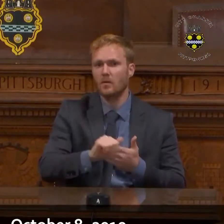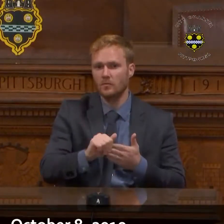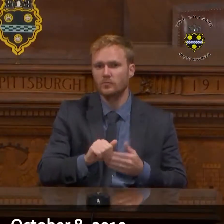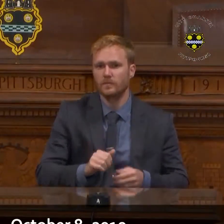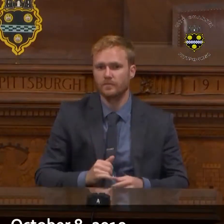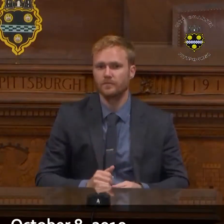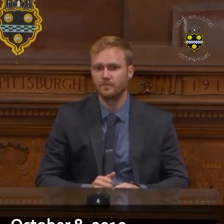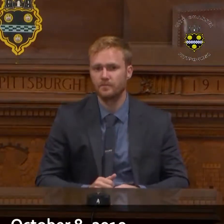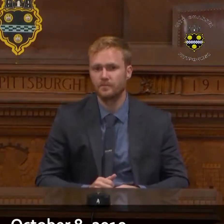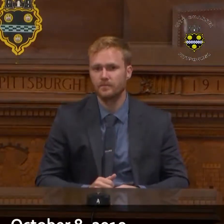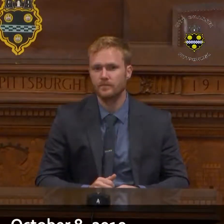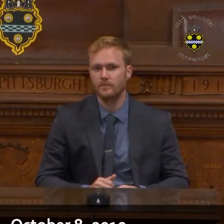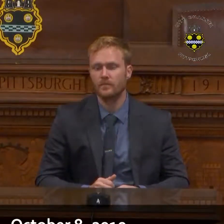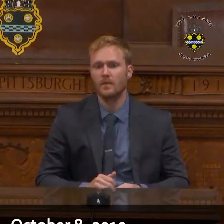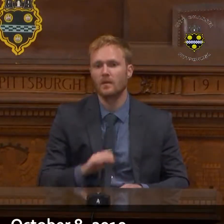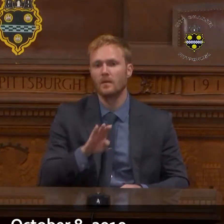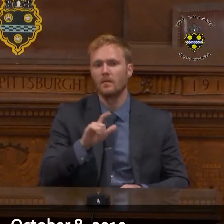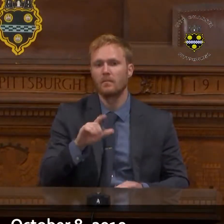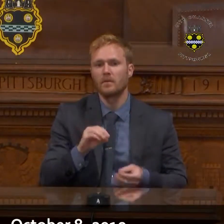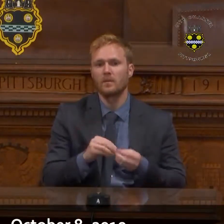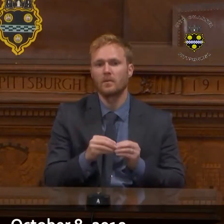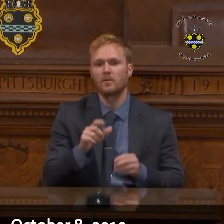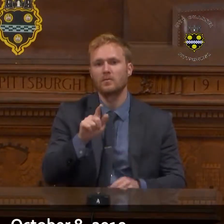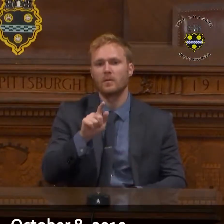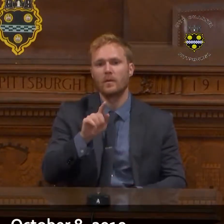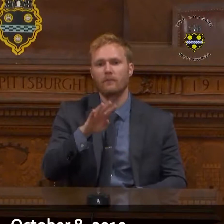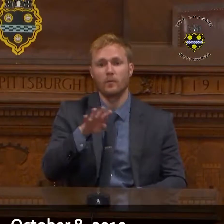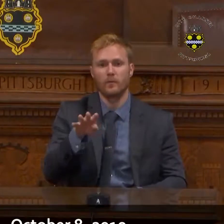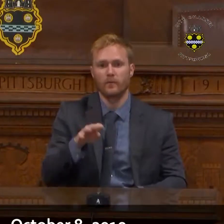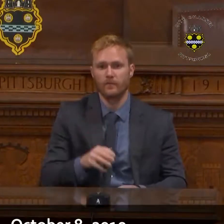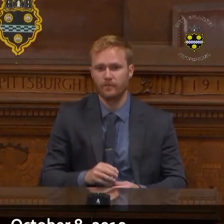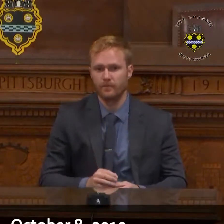$3,097,690. Bill Number 2144,